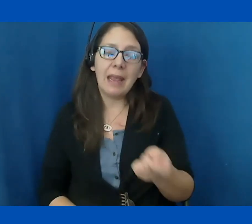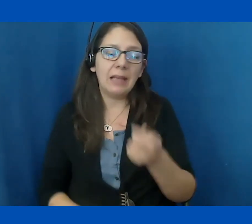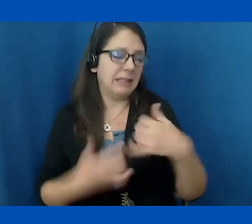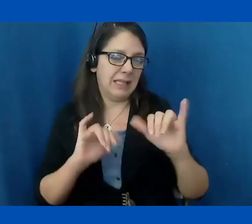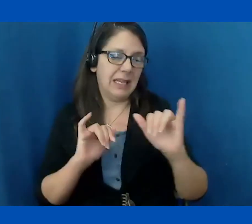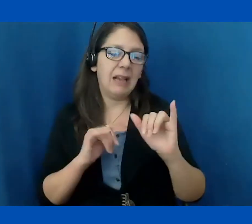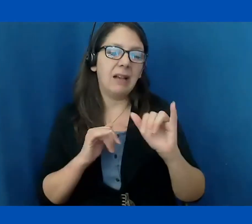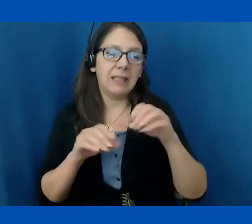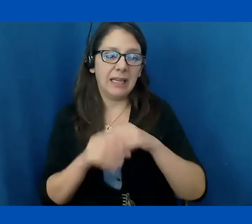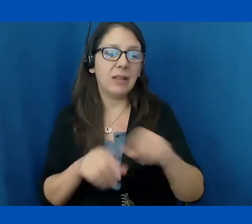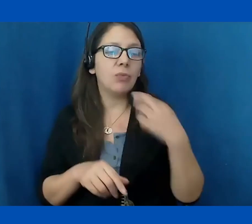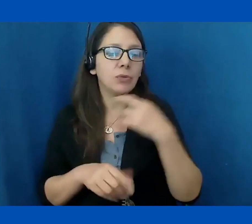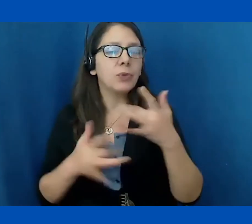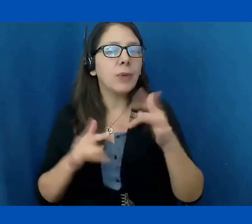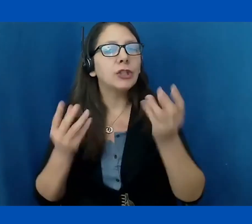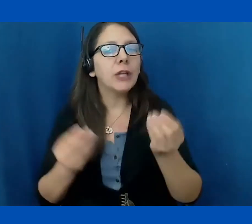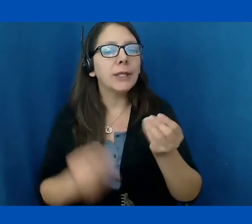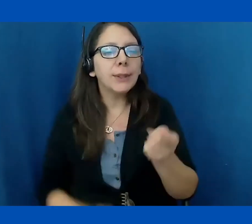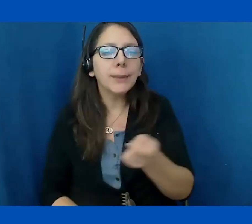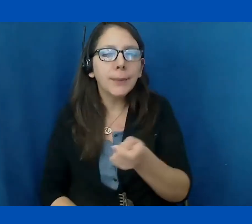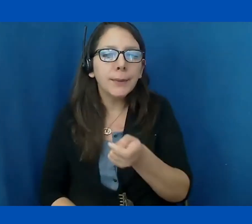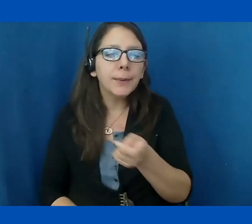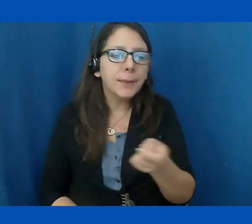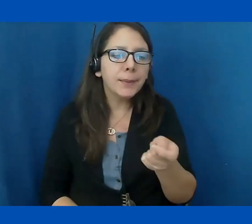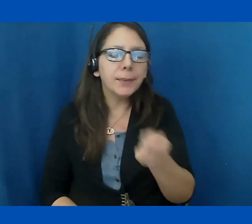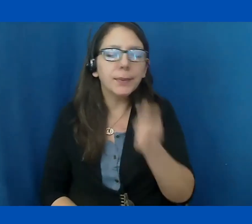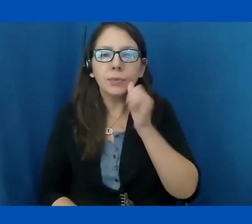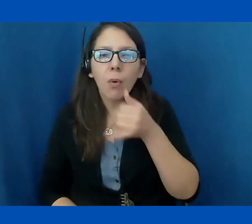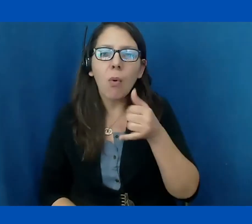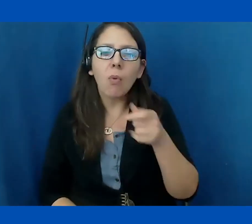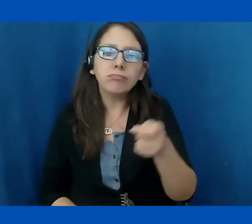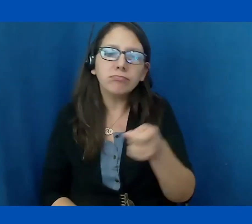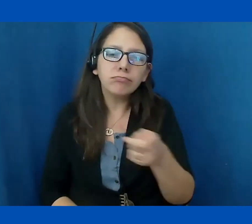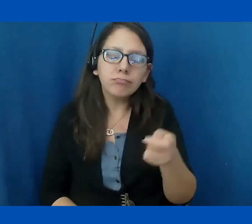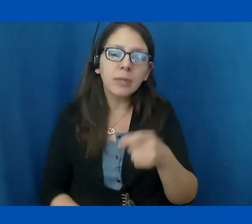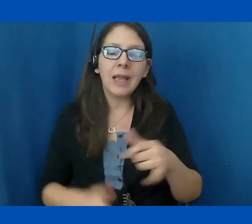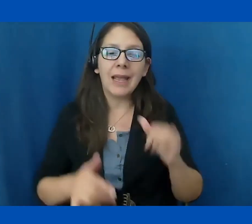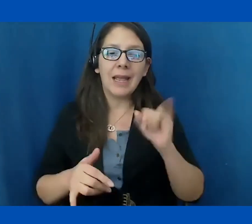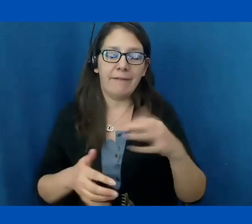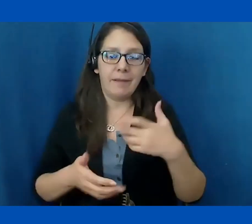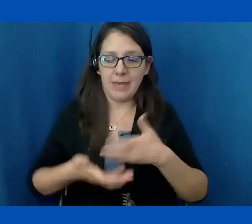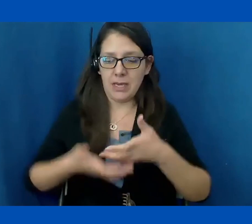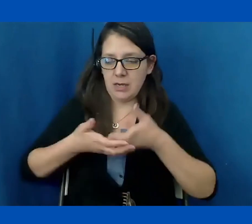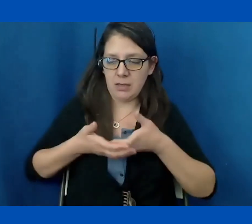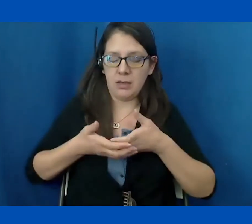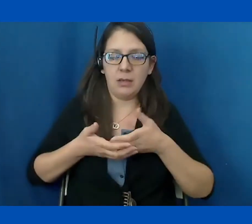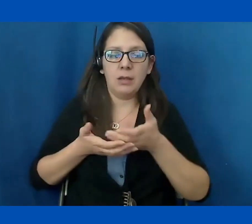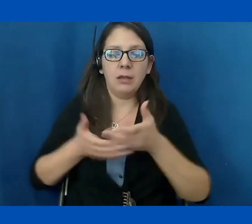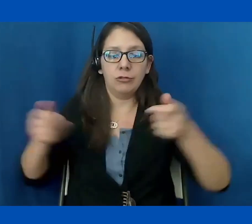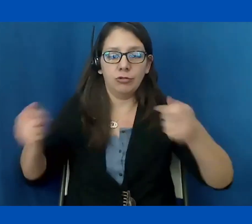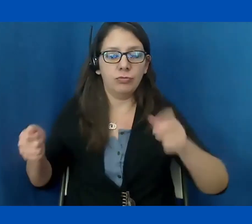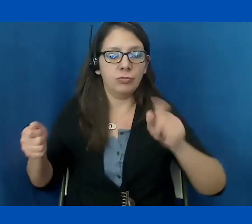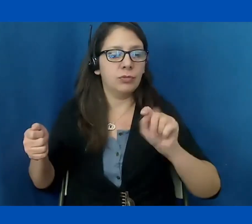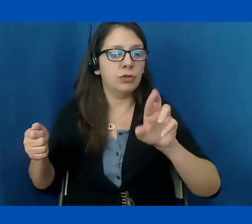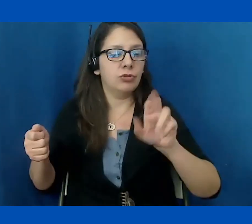move slow, especially if I have to carry a tray or any of my own silverware and utensils and that kind of thing. move slow. It doesn't hurt